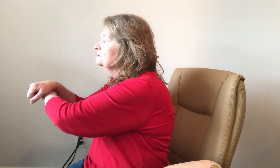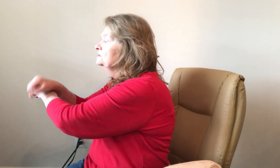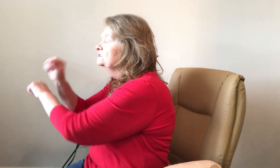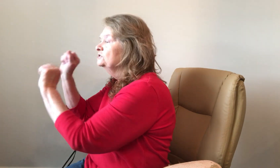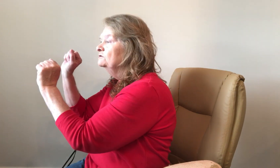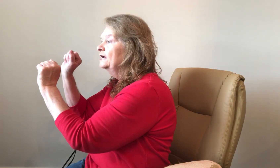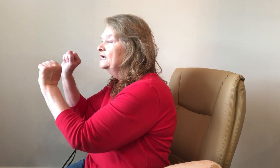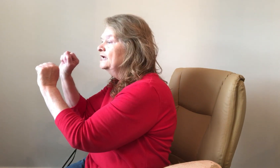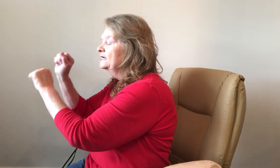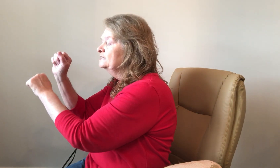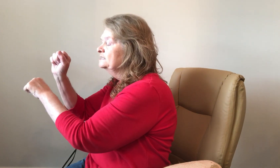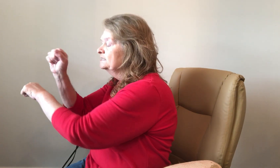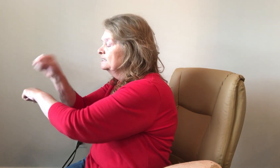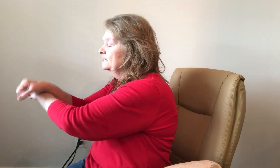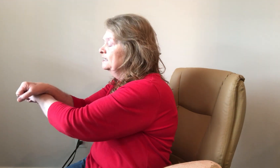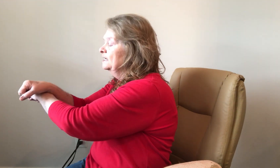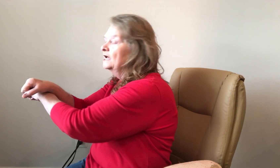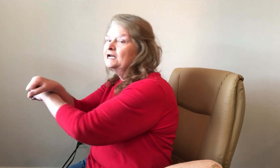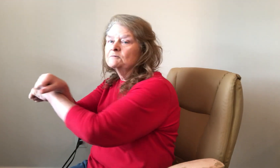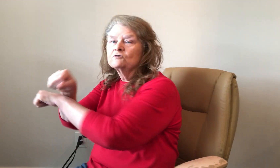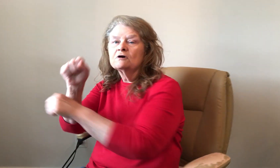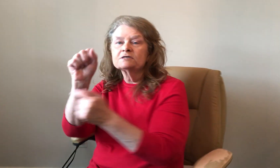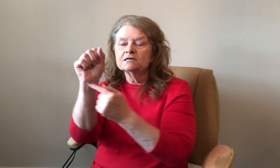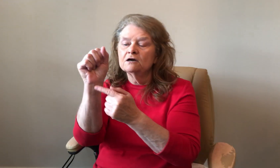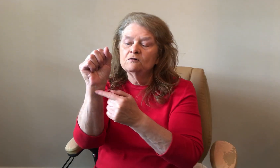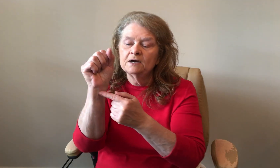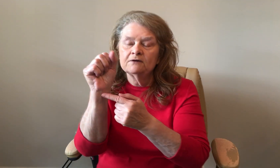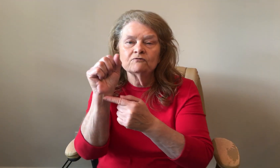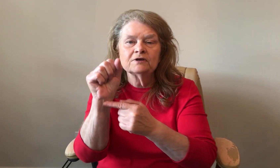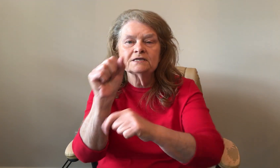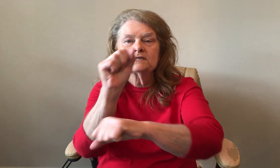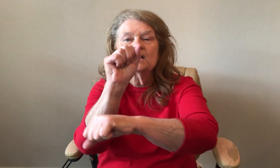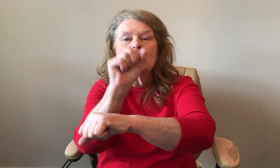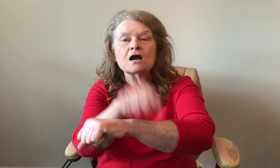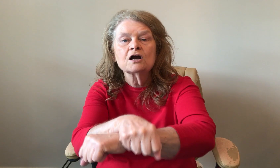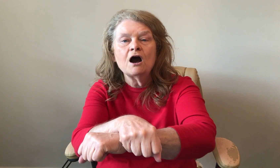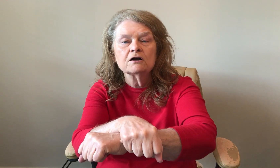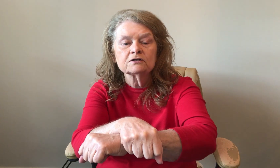just 2 A hands, and I'm crossing on my wrist, conquered,